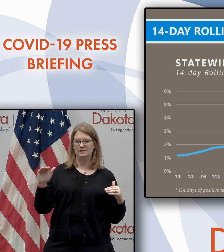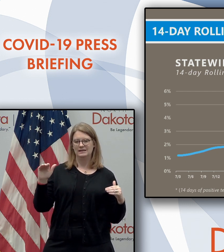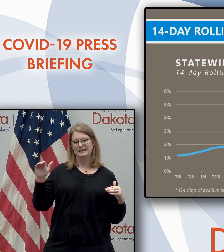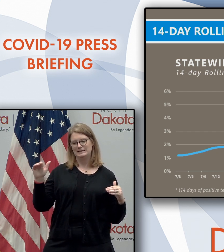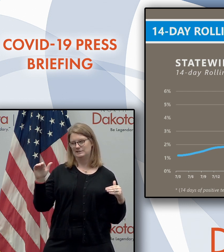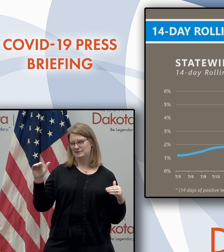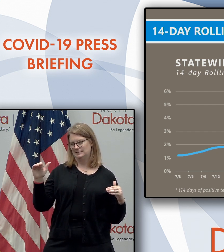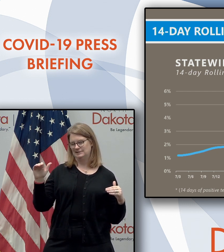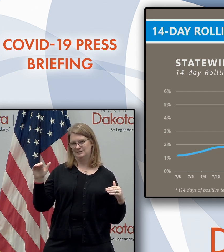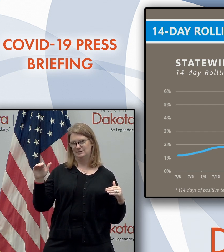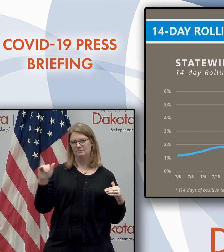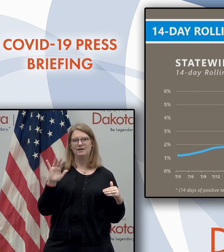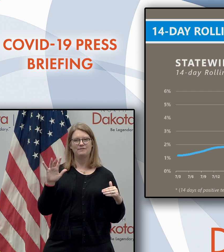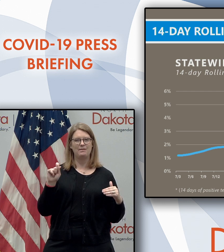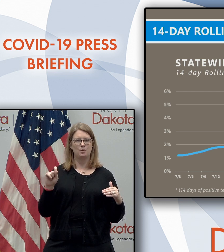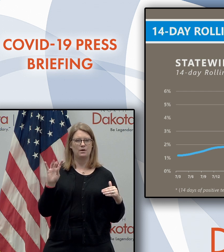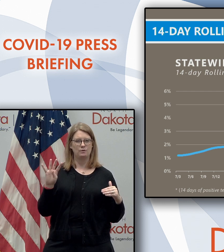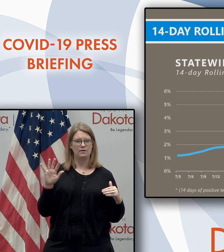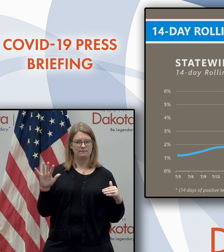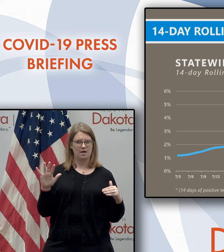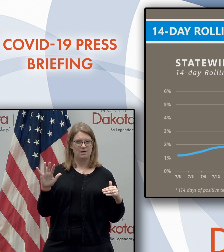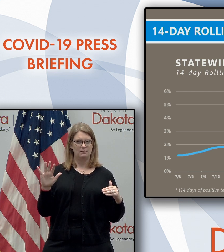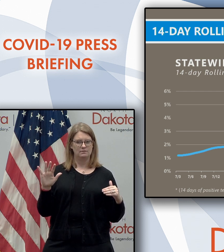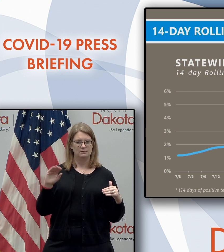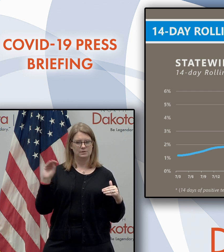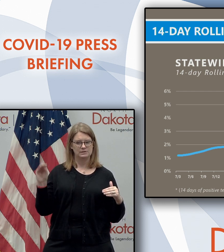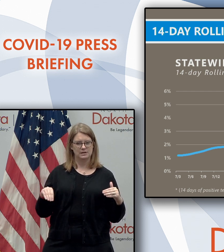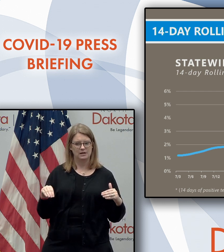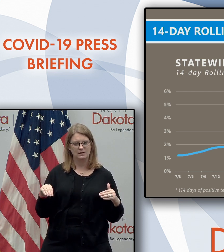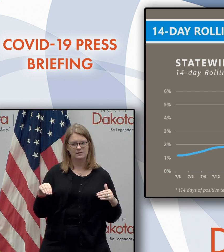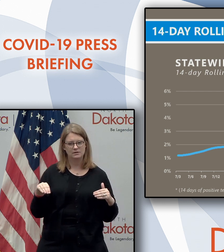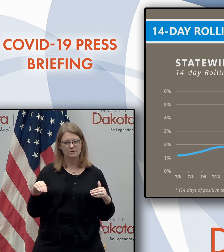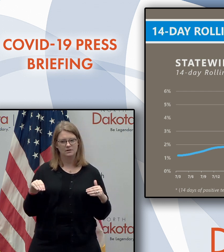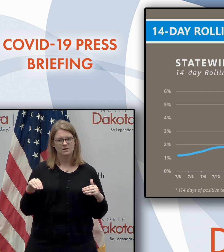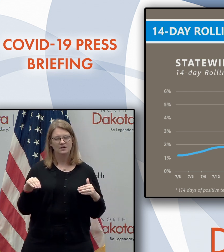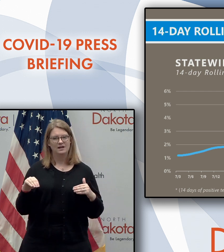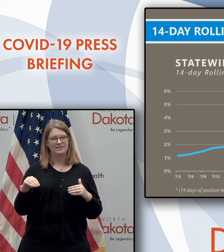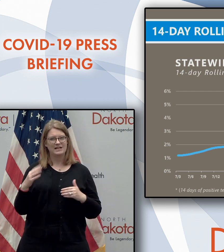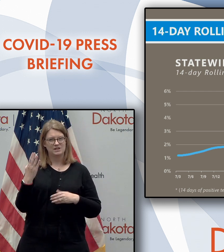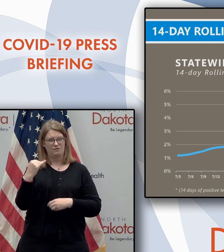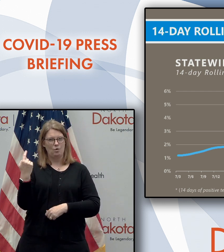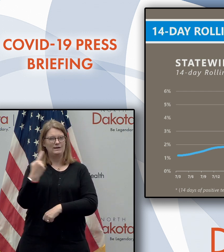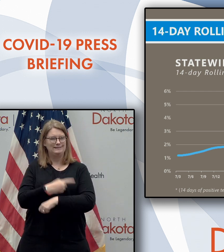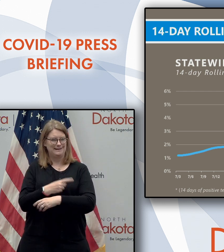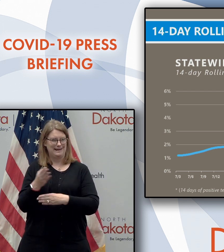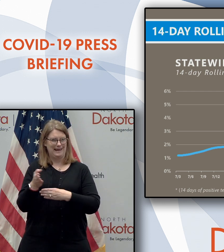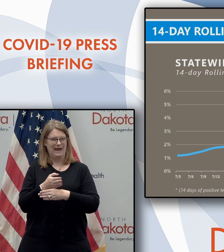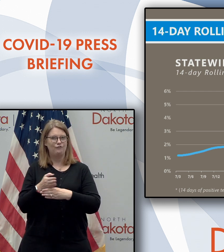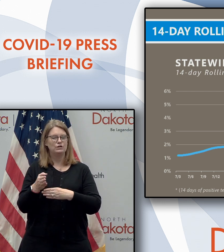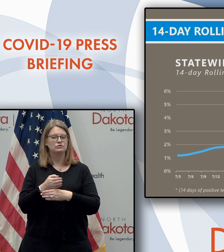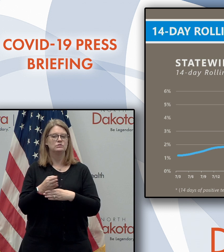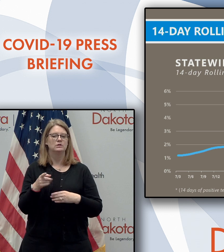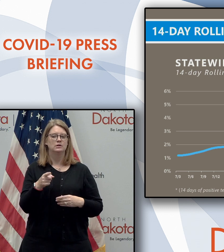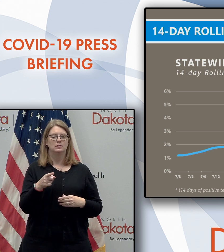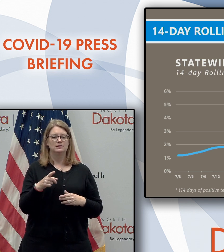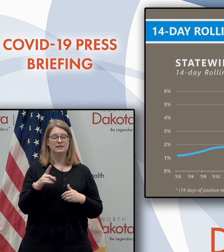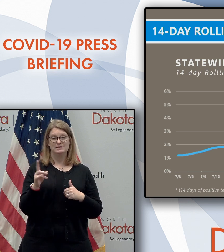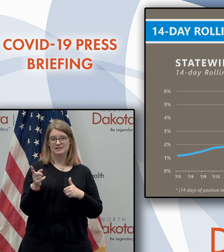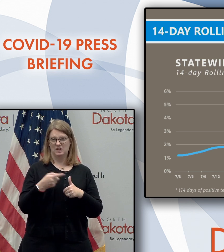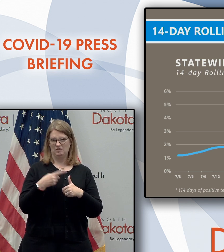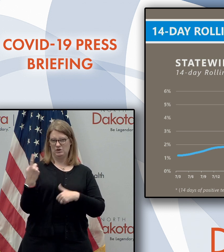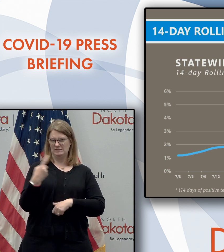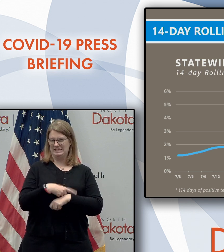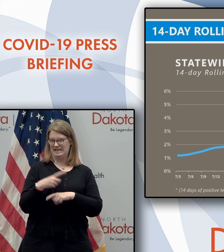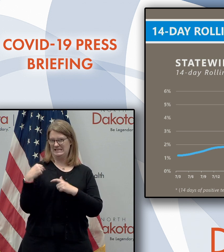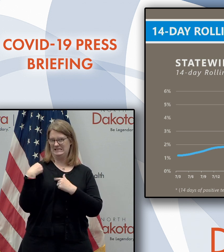today, but it's 5.45% on the rolling 14-day, and this is the first day since